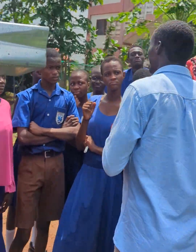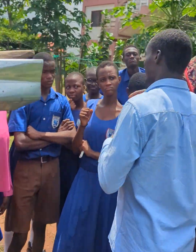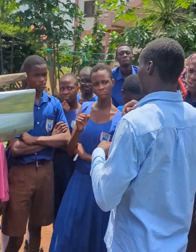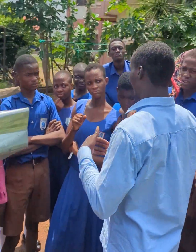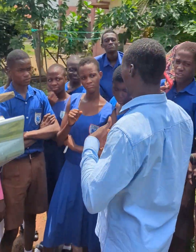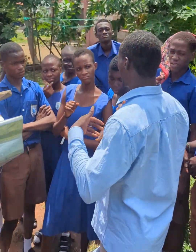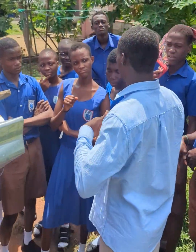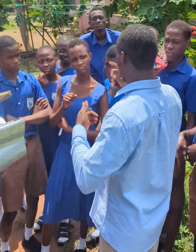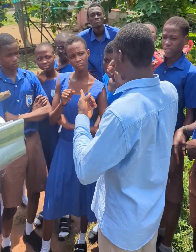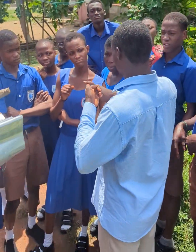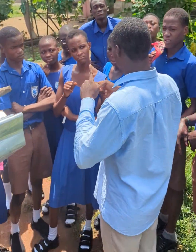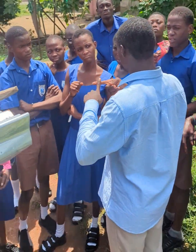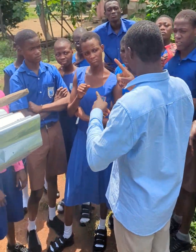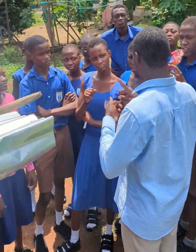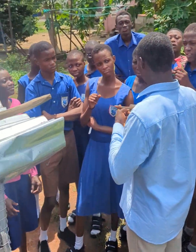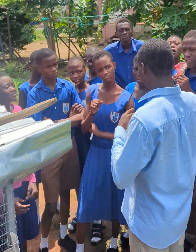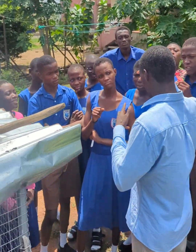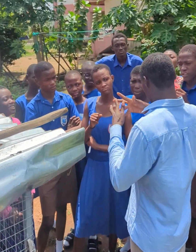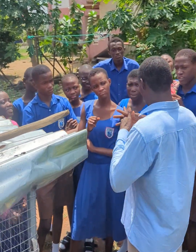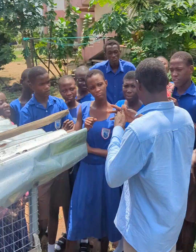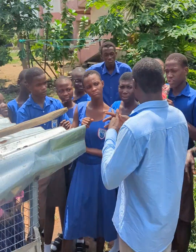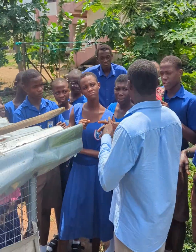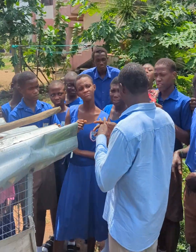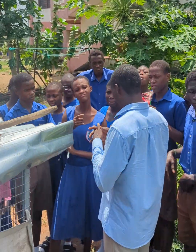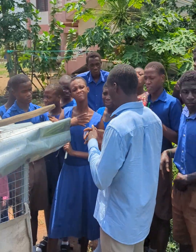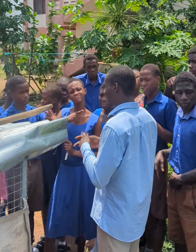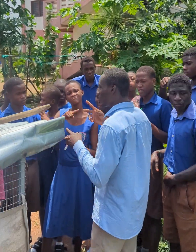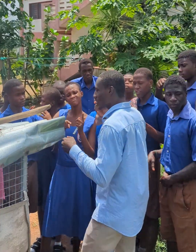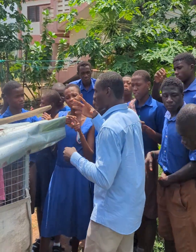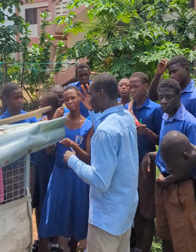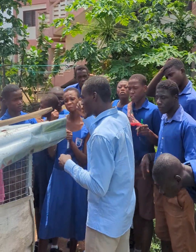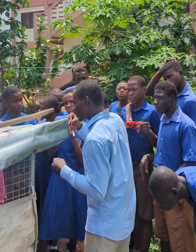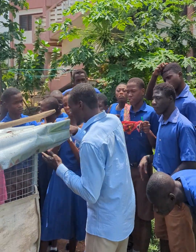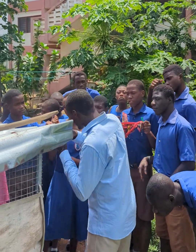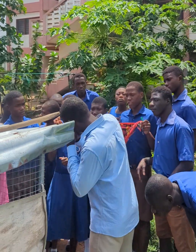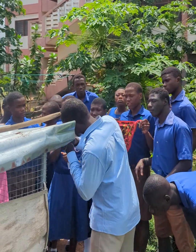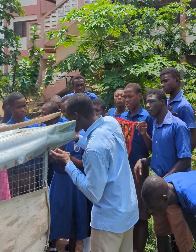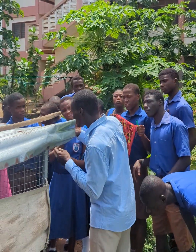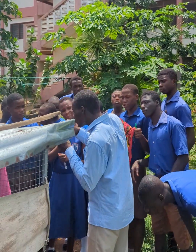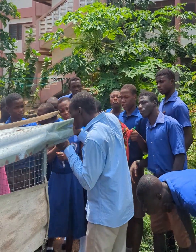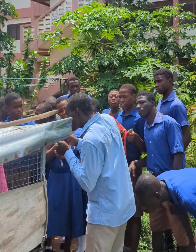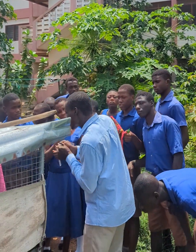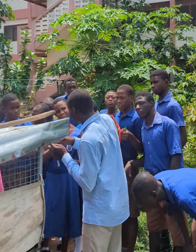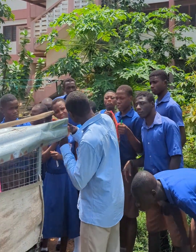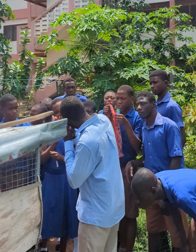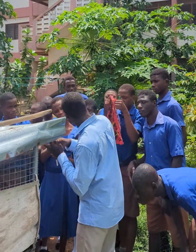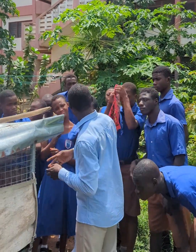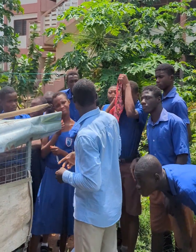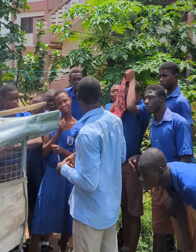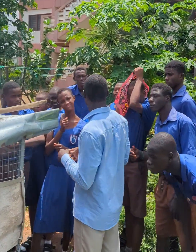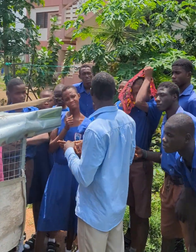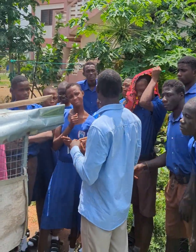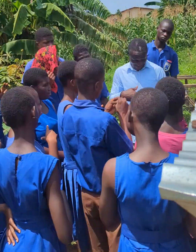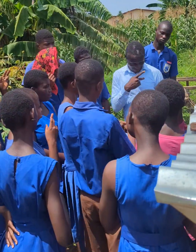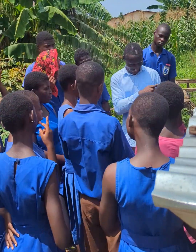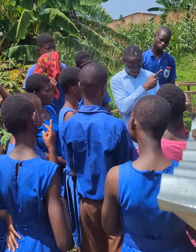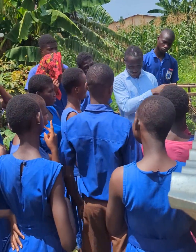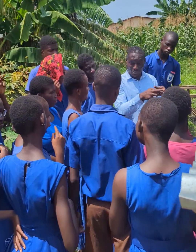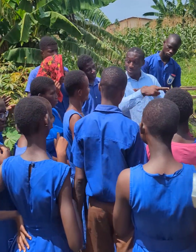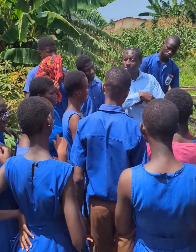I also made mention that some people keep rabbits as pets, especially people from outside